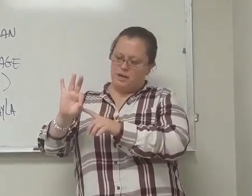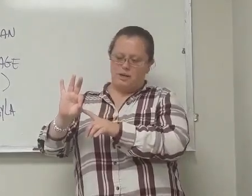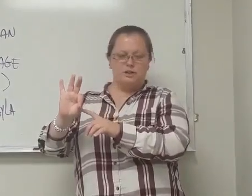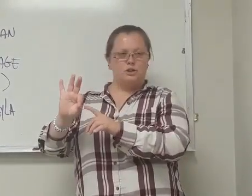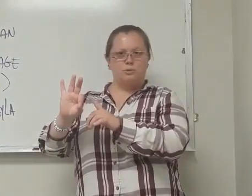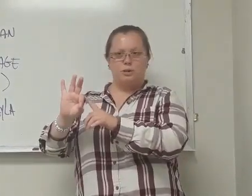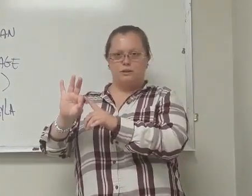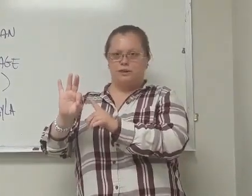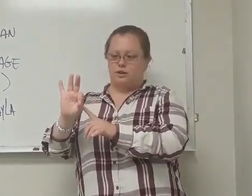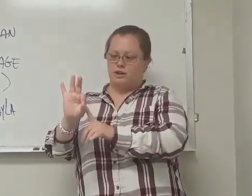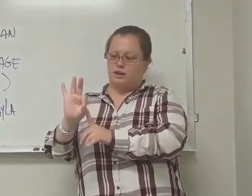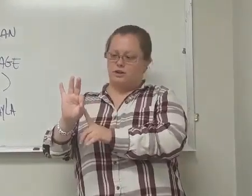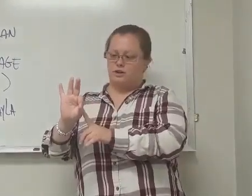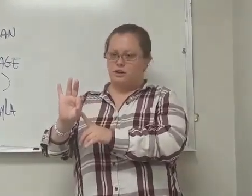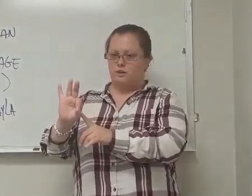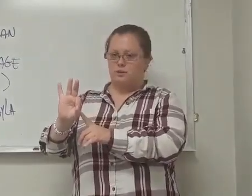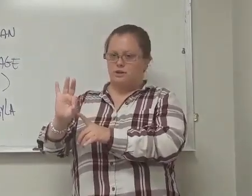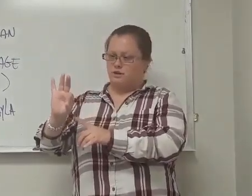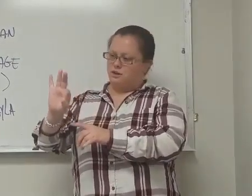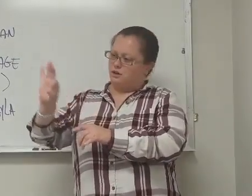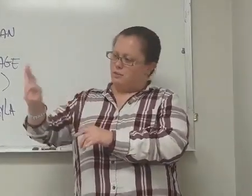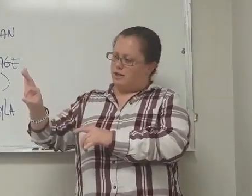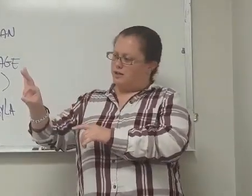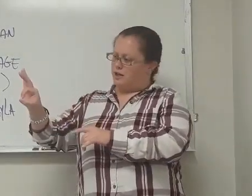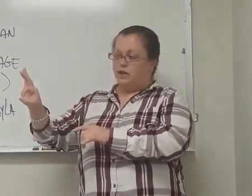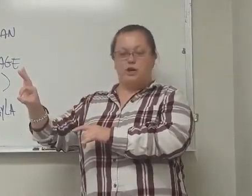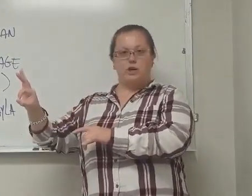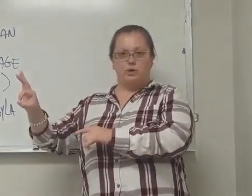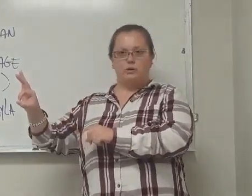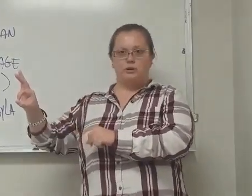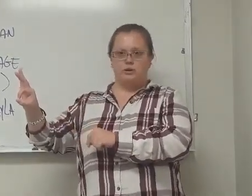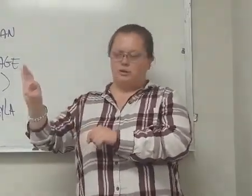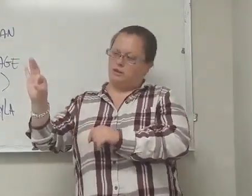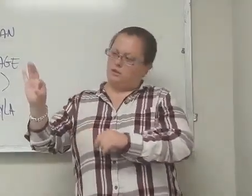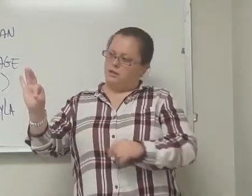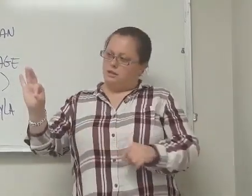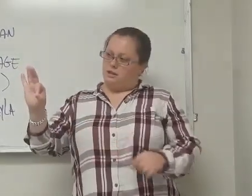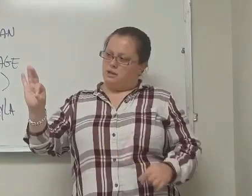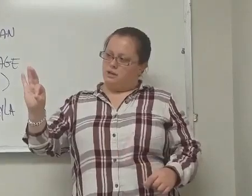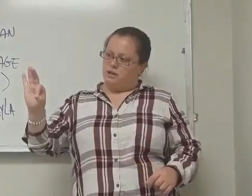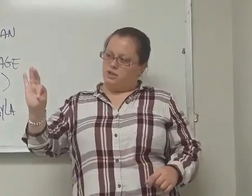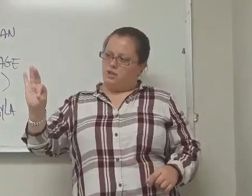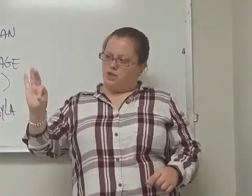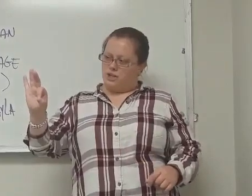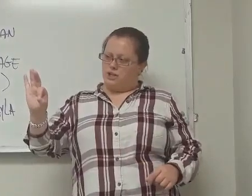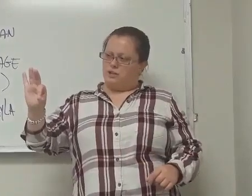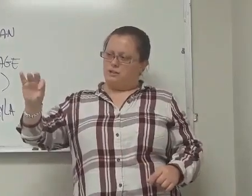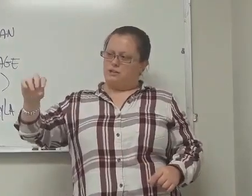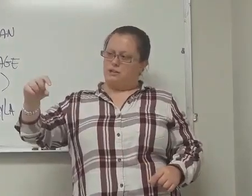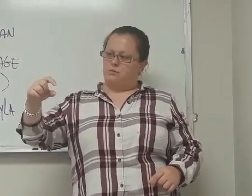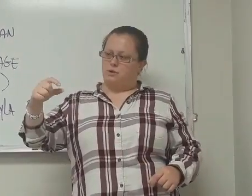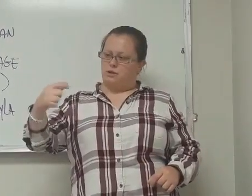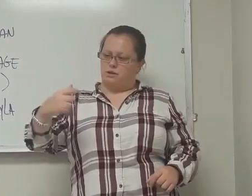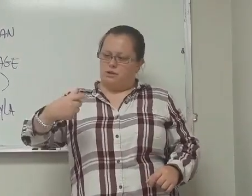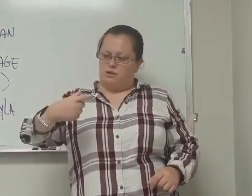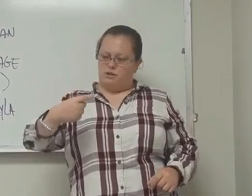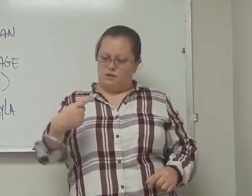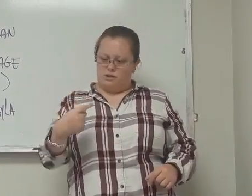and your pointer finger and your thumb are making like an O. And then G is going to be